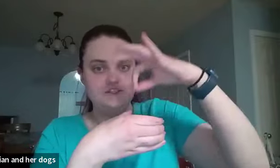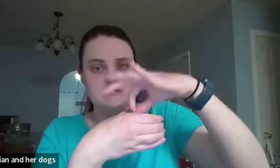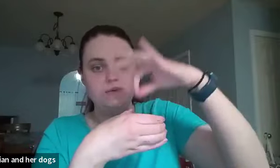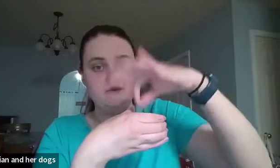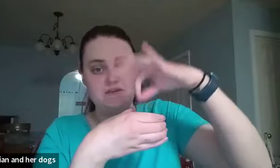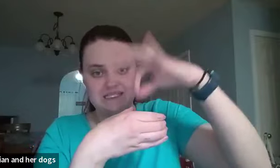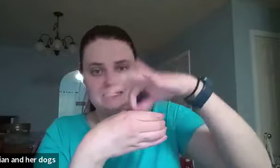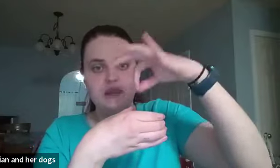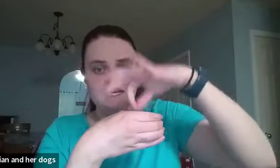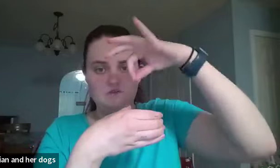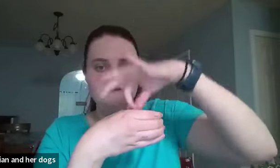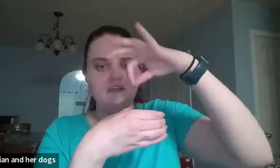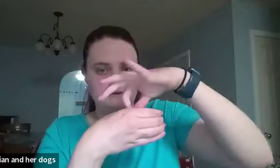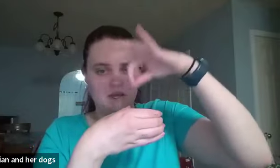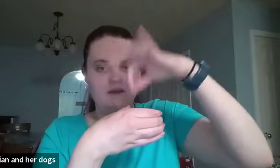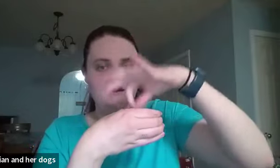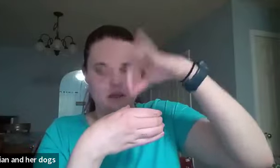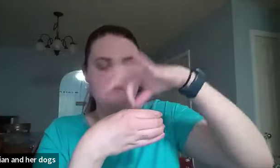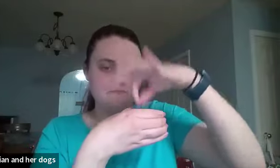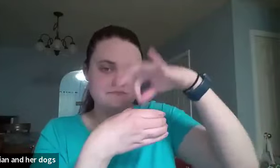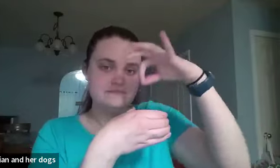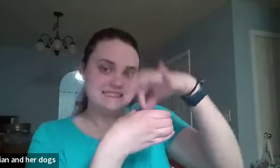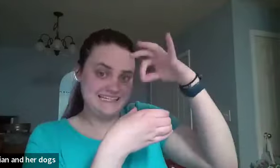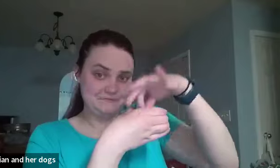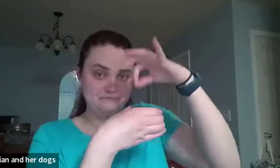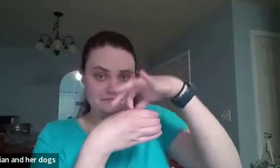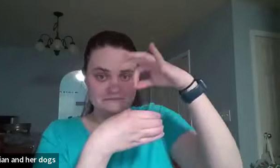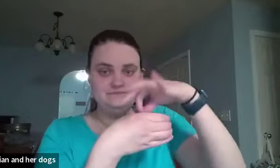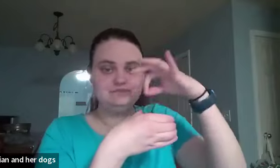So think about when you have a tea bag and you dip it in your bag, in your cup. Tea.